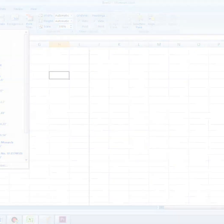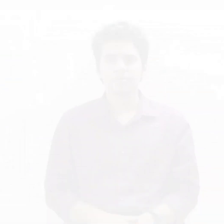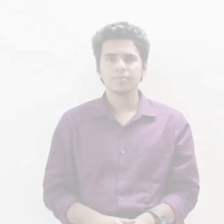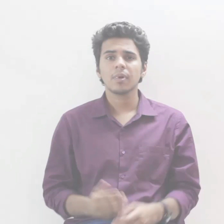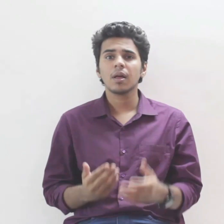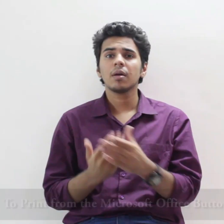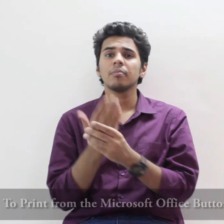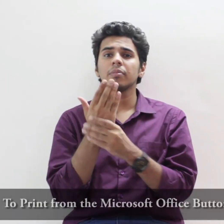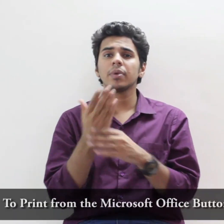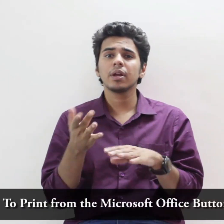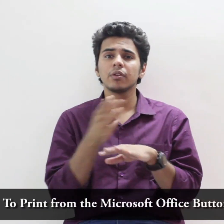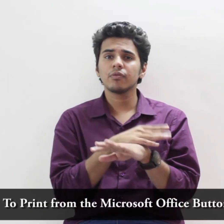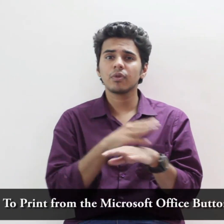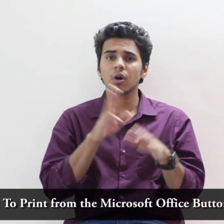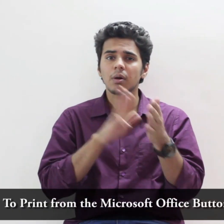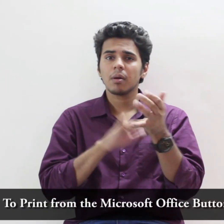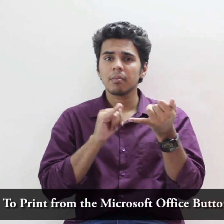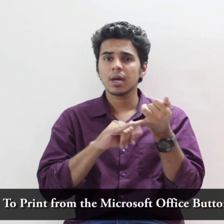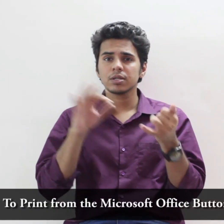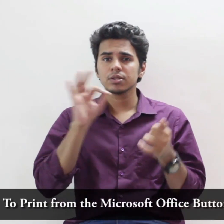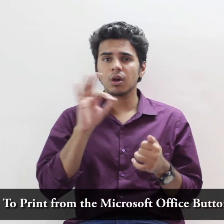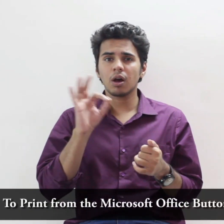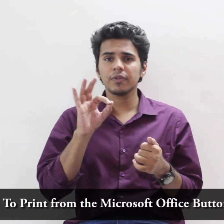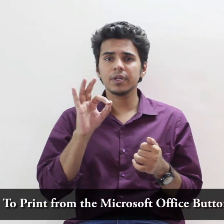To print from Microsoft Office button,